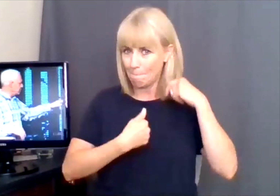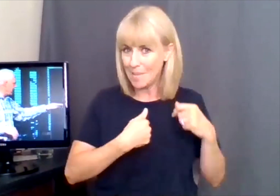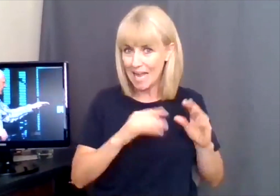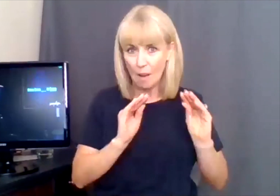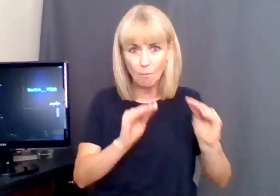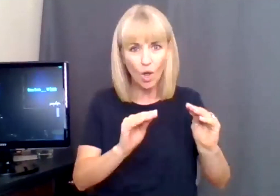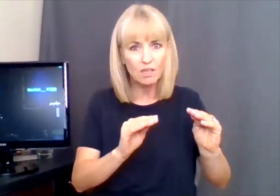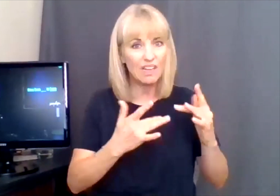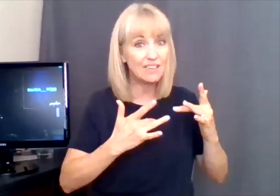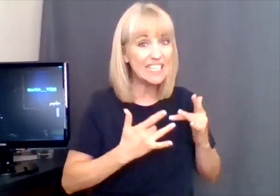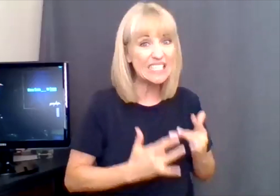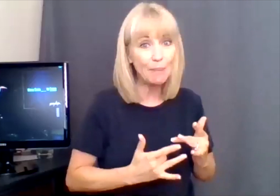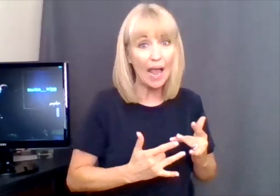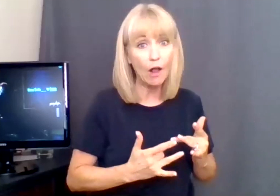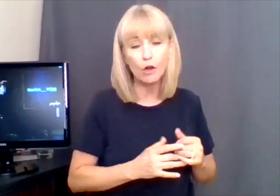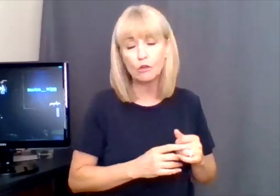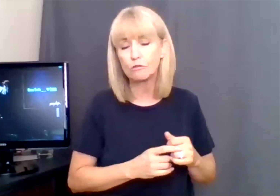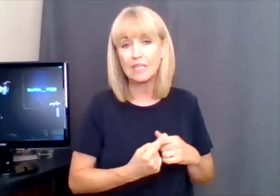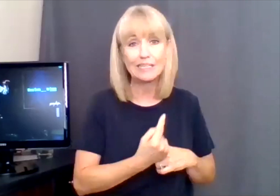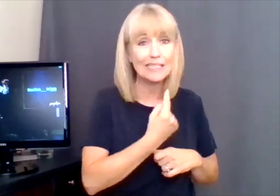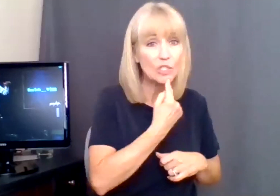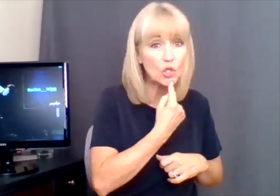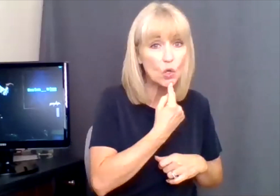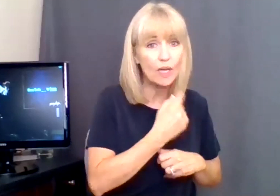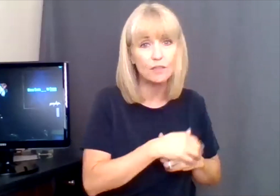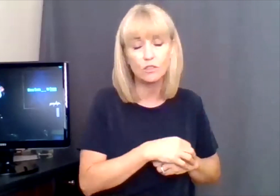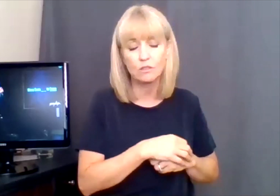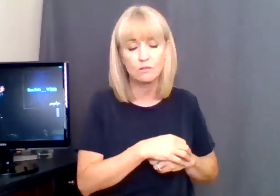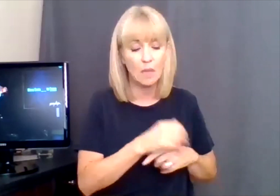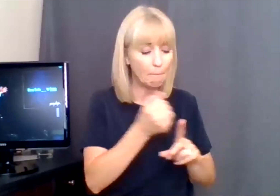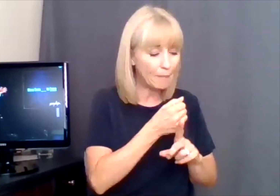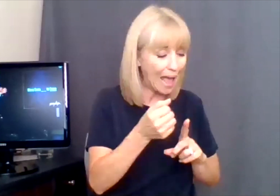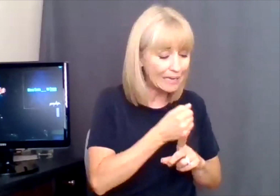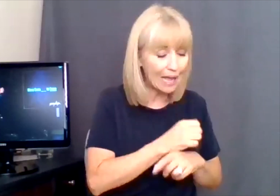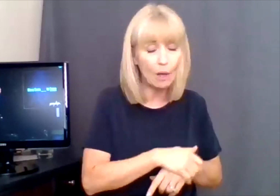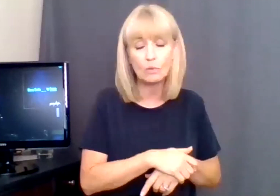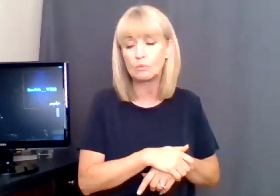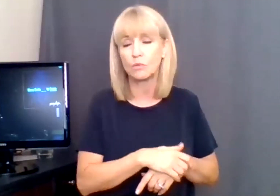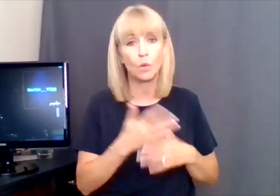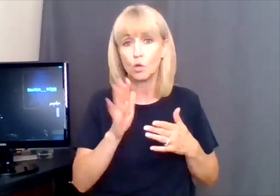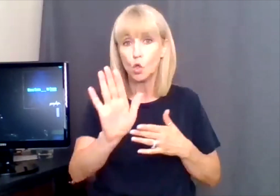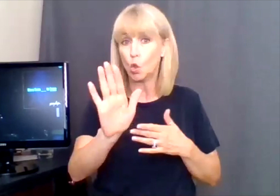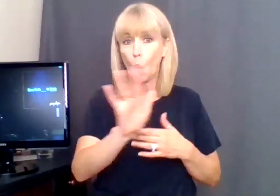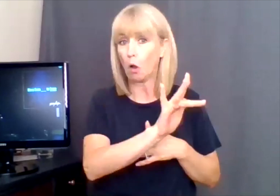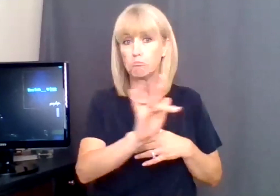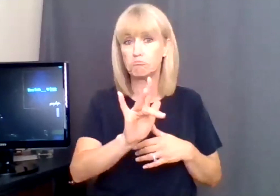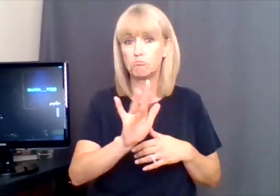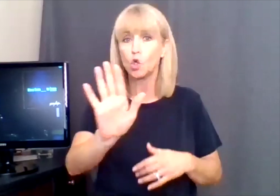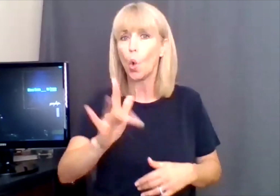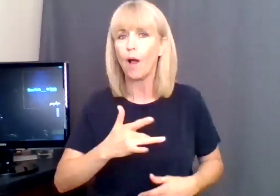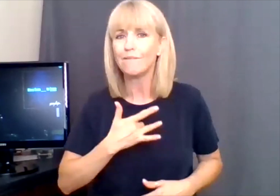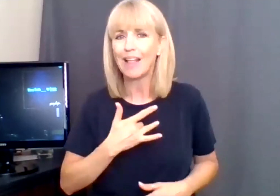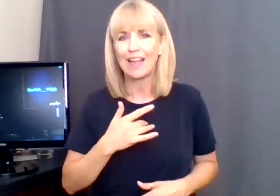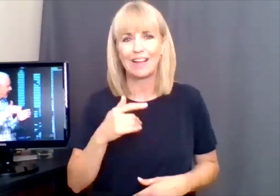Is it despair, discouraged, yes, knocked down? Maybe, I don't know what your spot is. What is it?